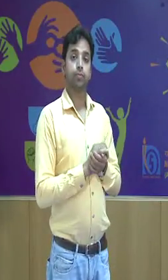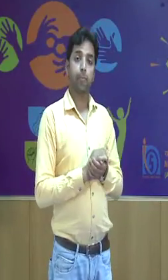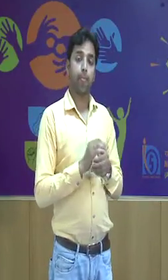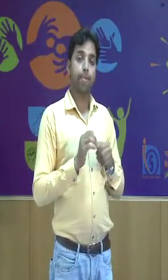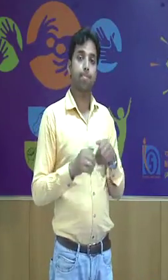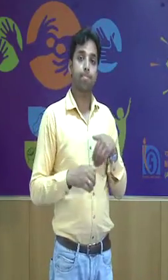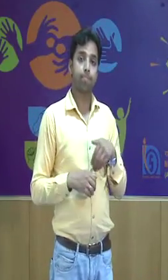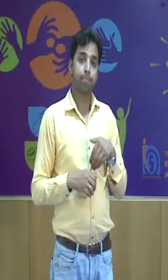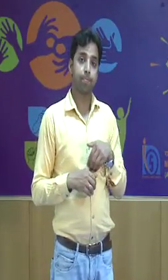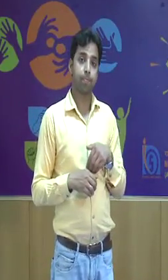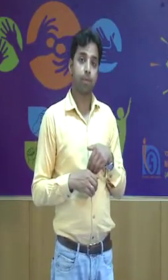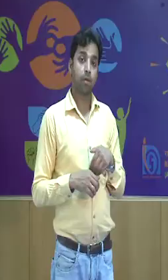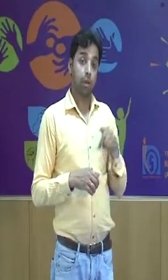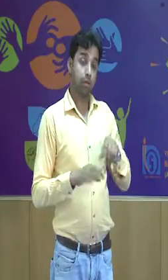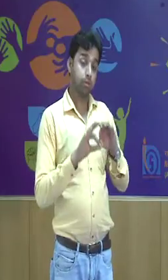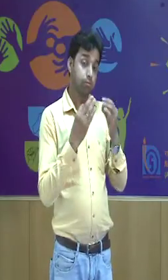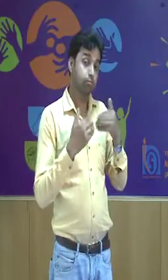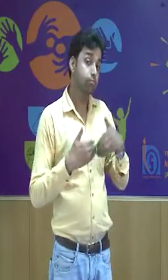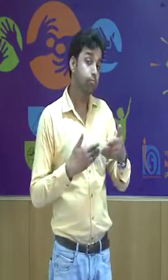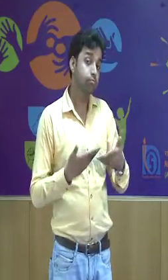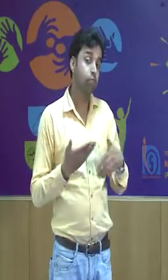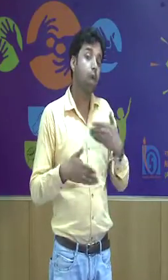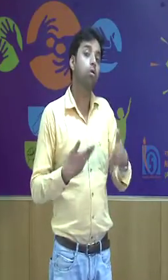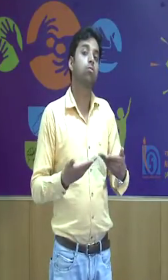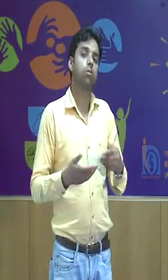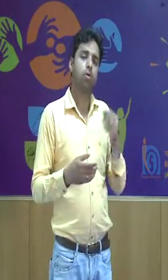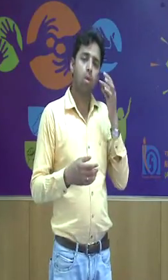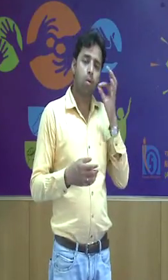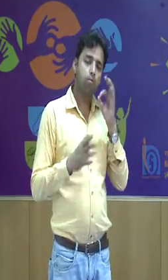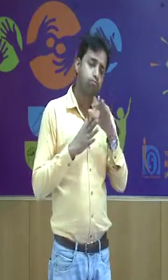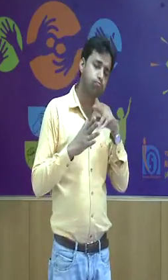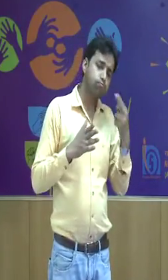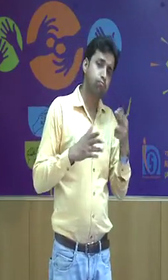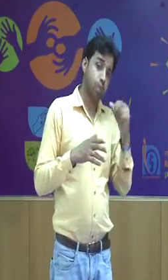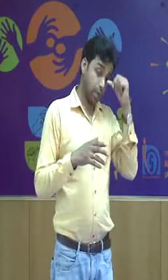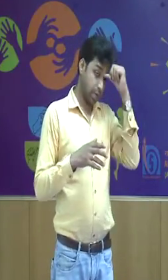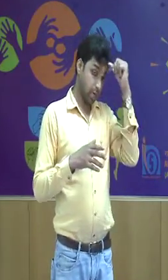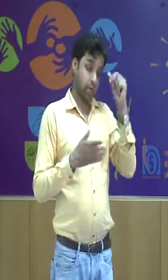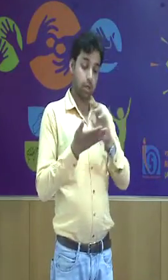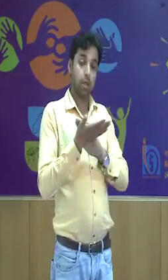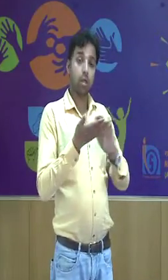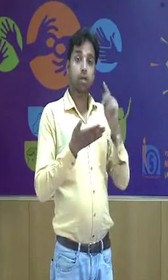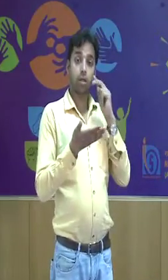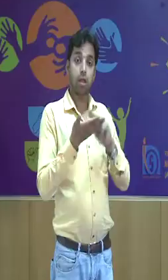let us now learn about another very important Hindu samskara